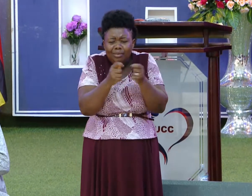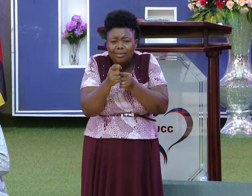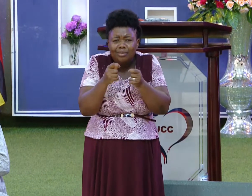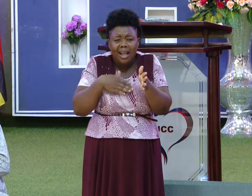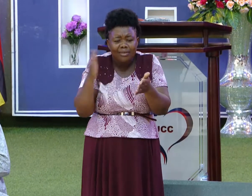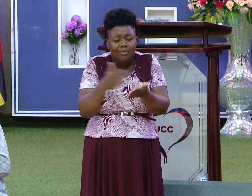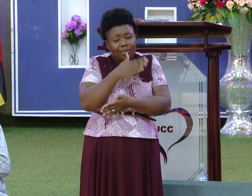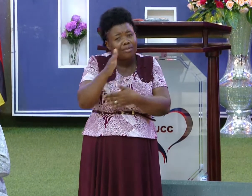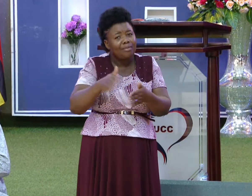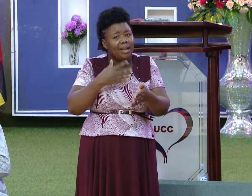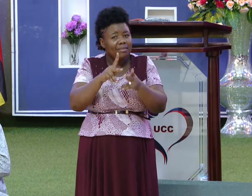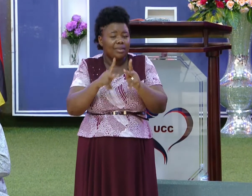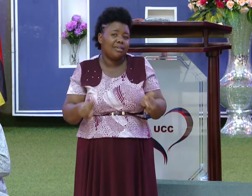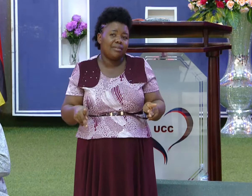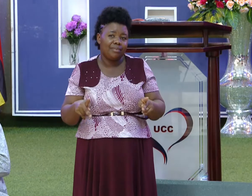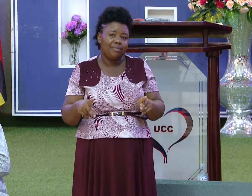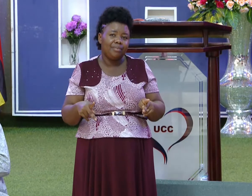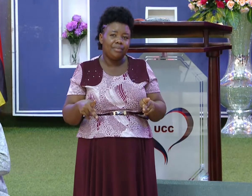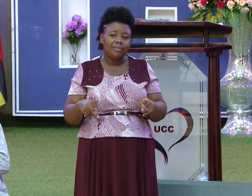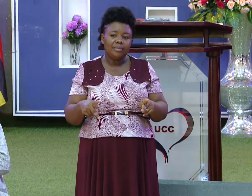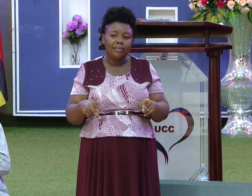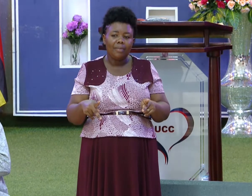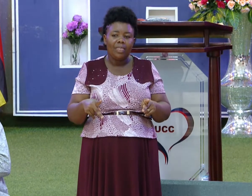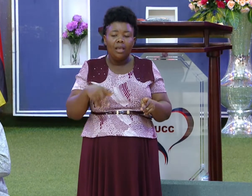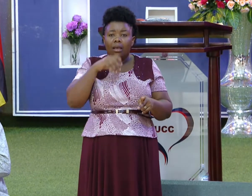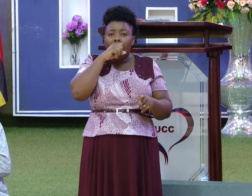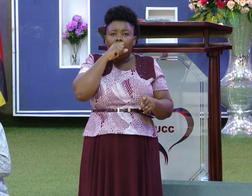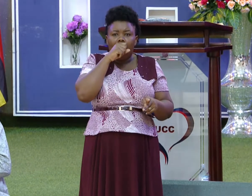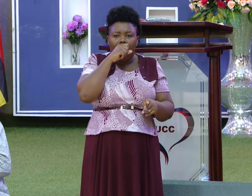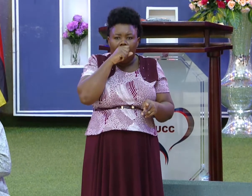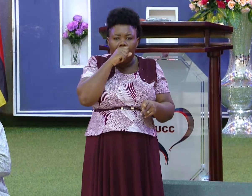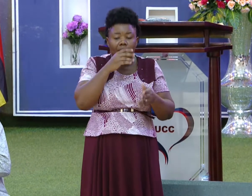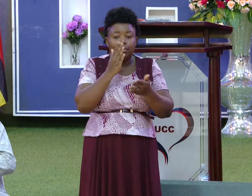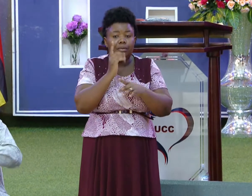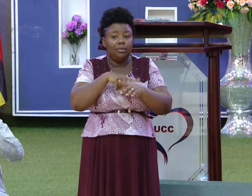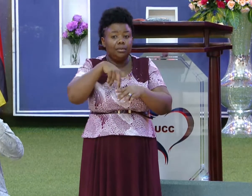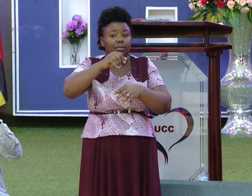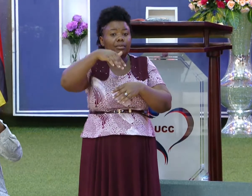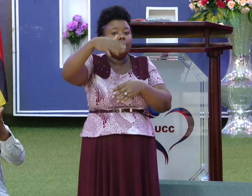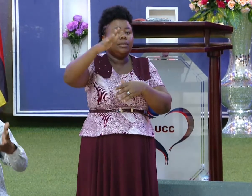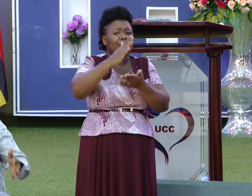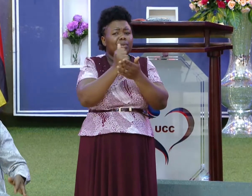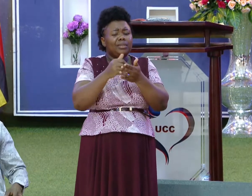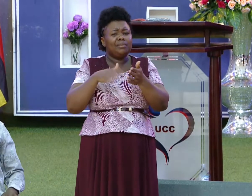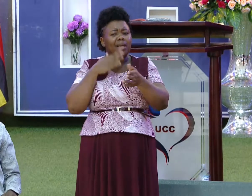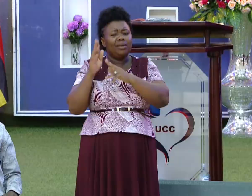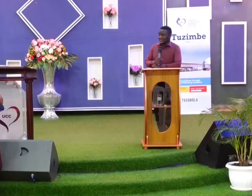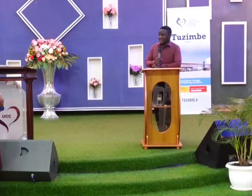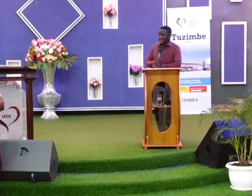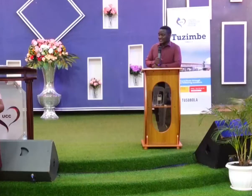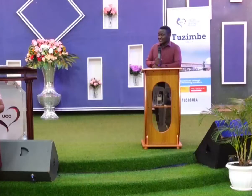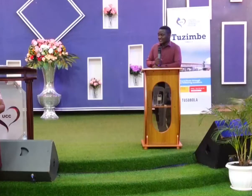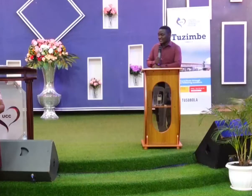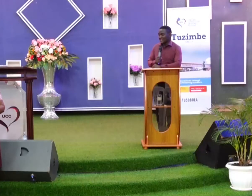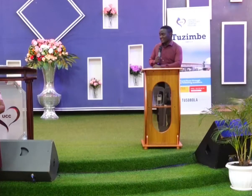Did she come to fold me to make me lose peace? When she went outside, Because I was